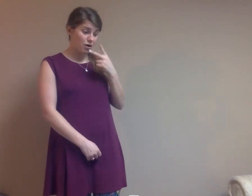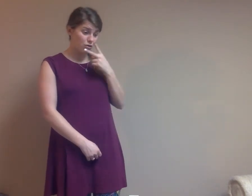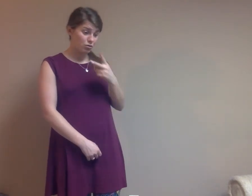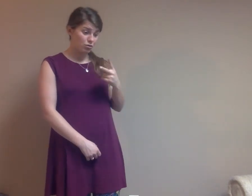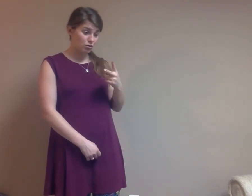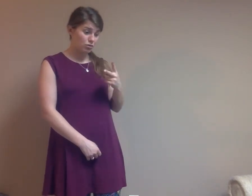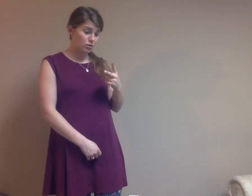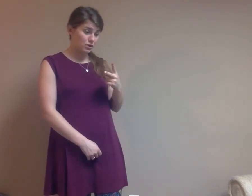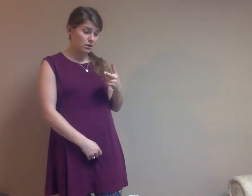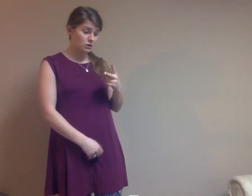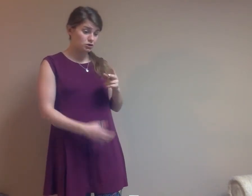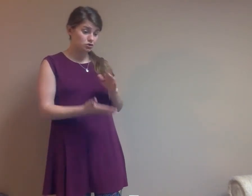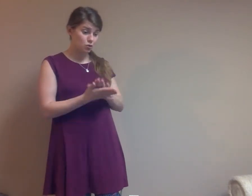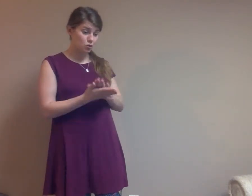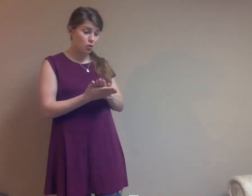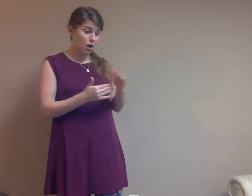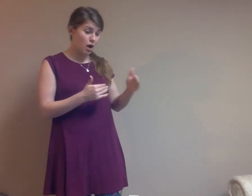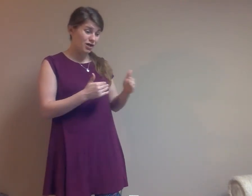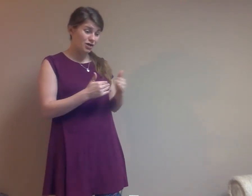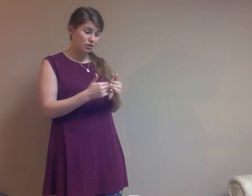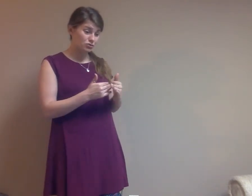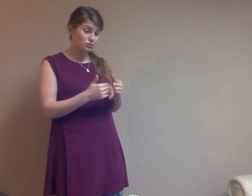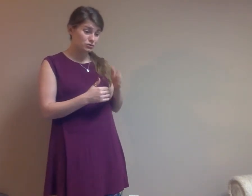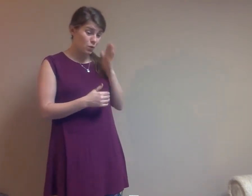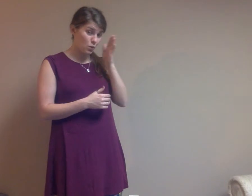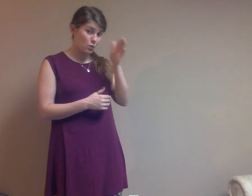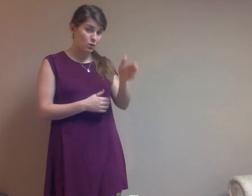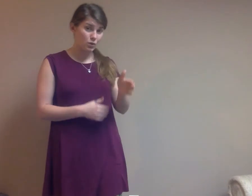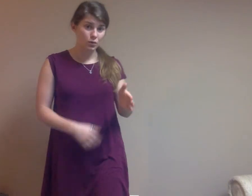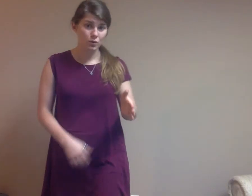I came from Alaska looking for incredible research opportunities.